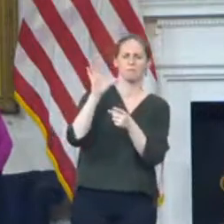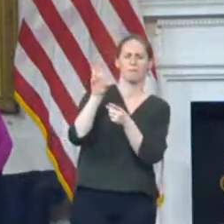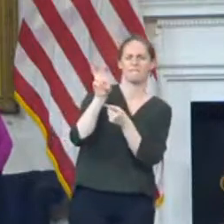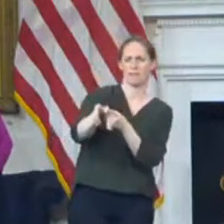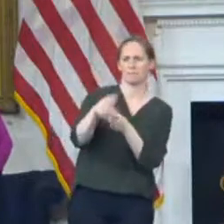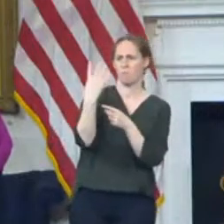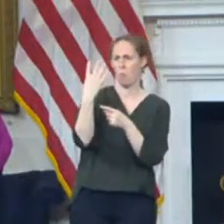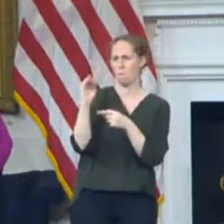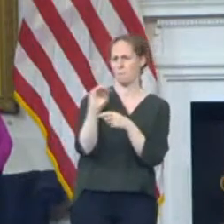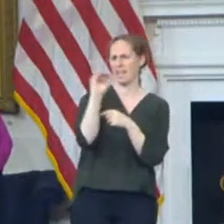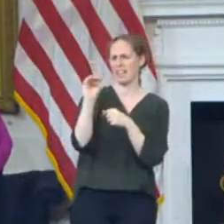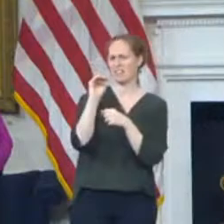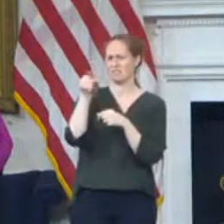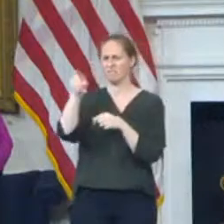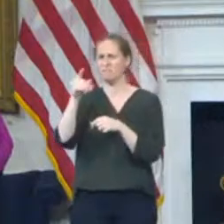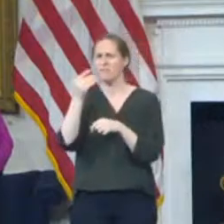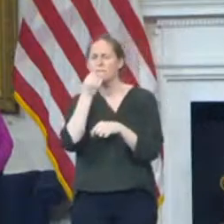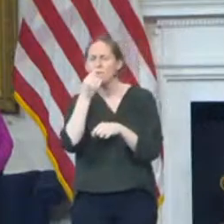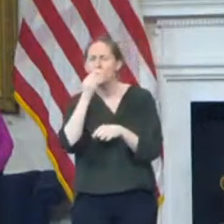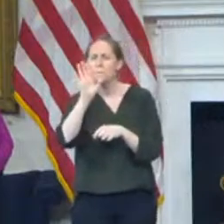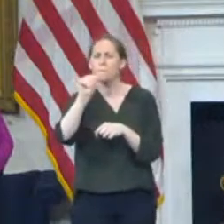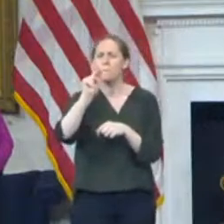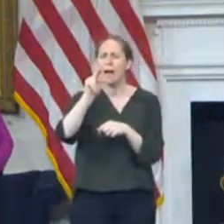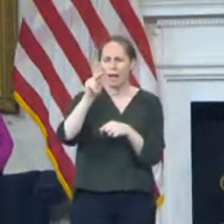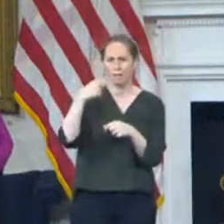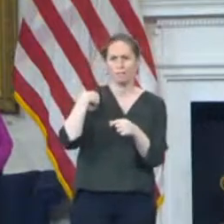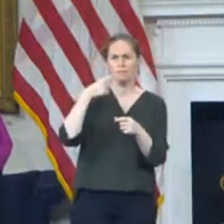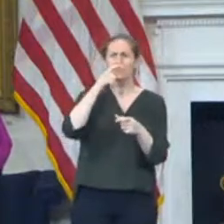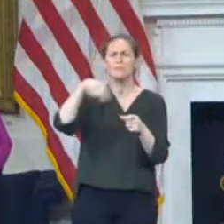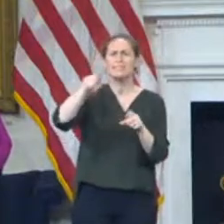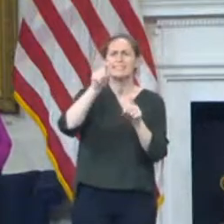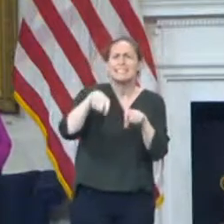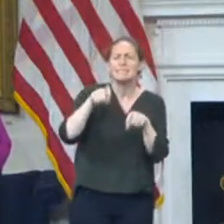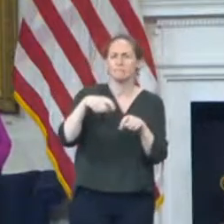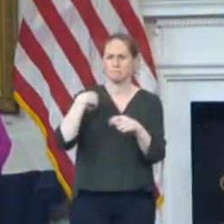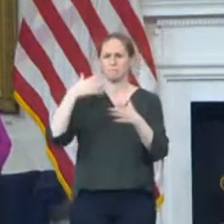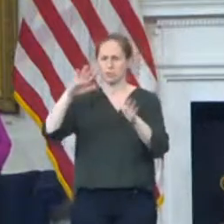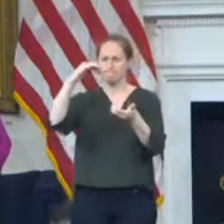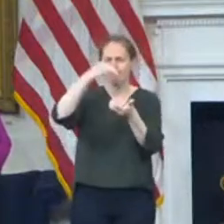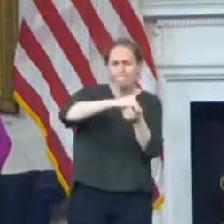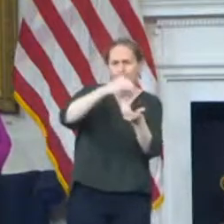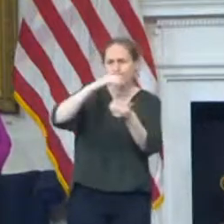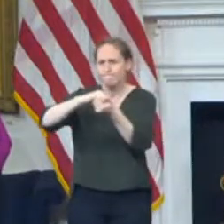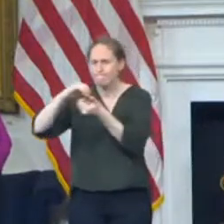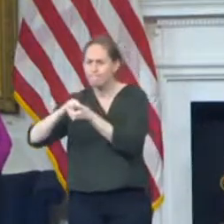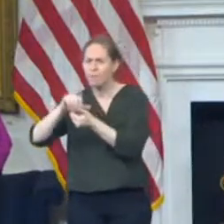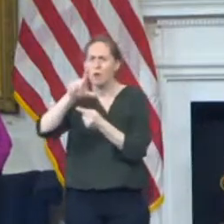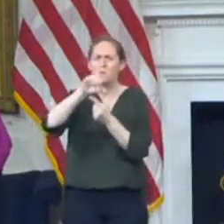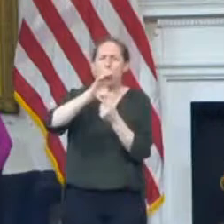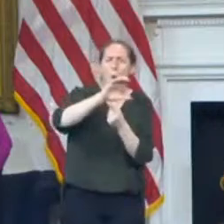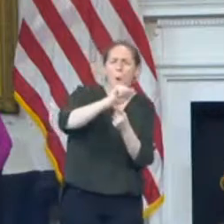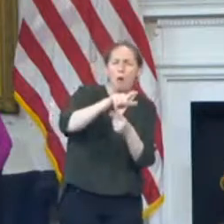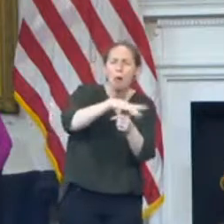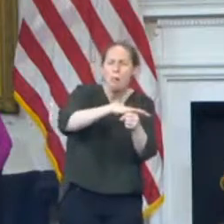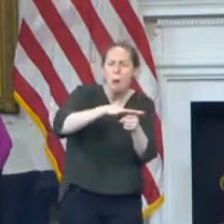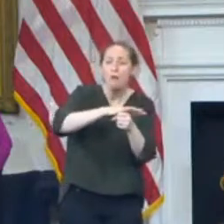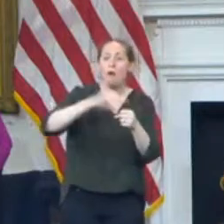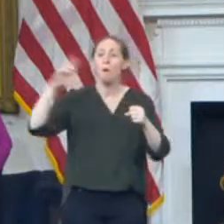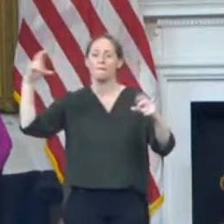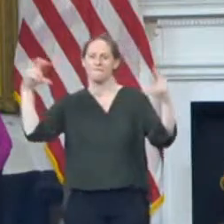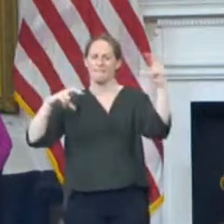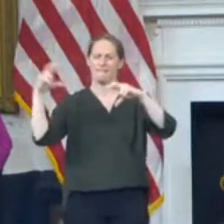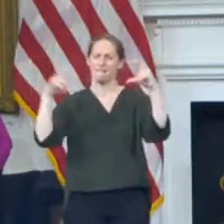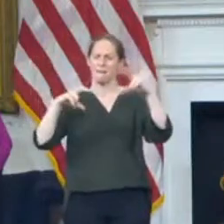million to the Maryland Food Bank and the Capital Area Food Bank. We work together with local jurisdictions to match that